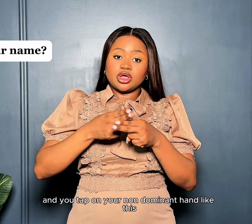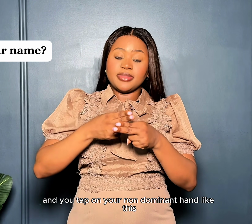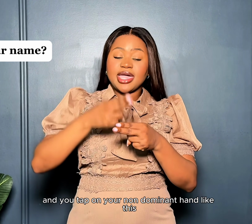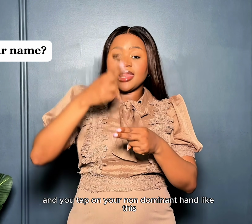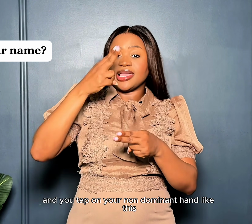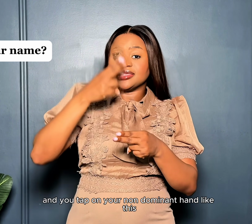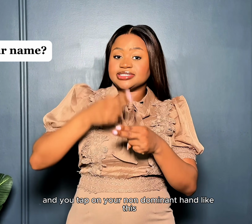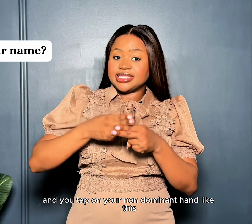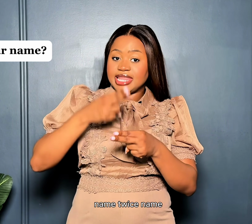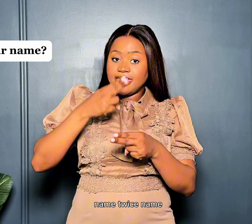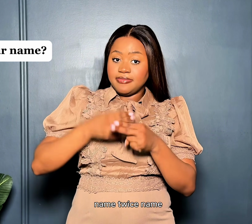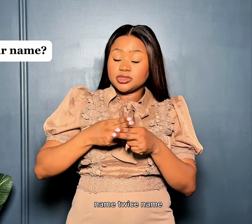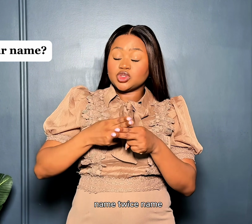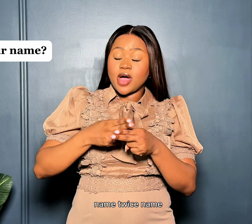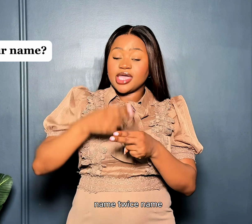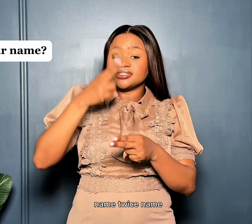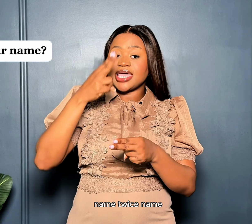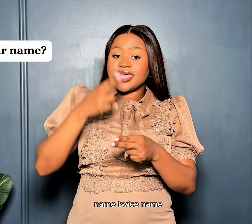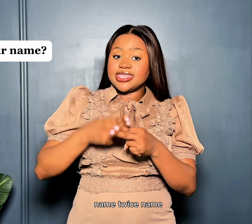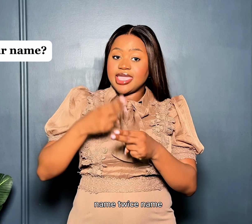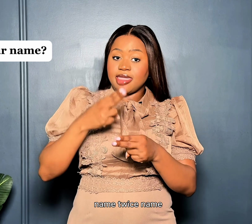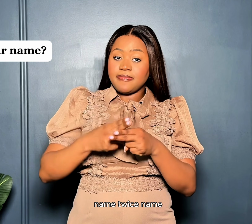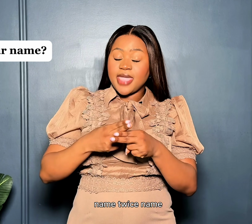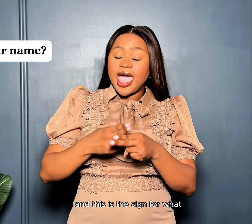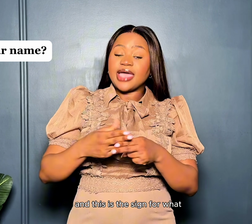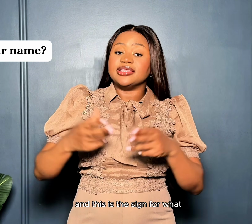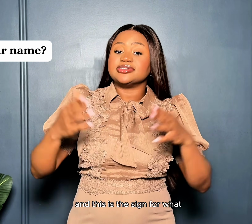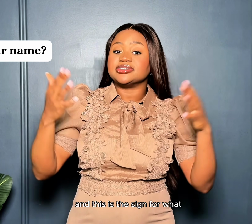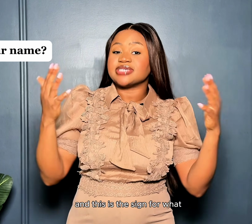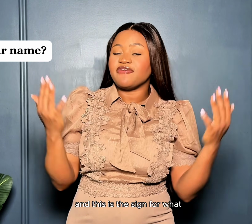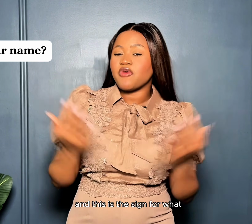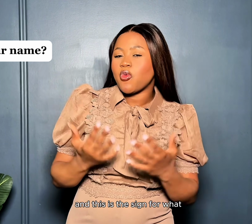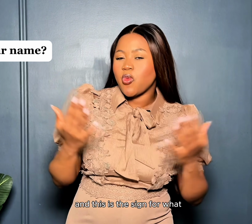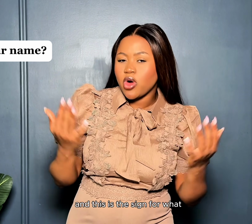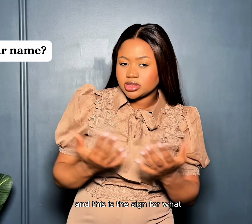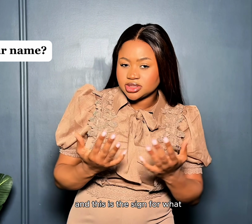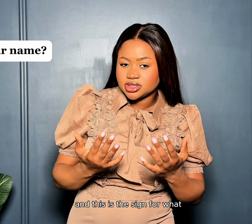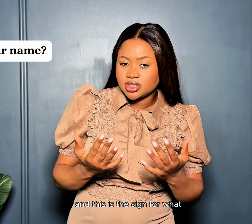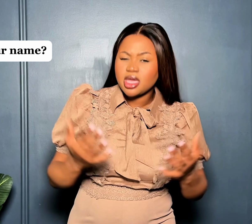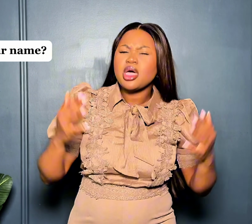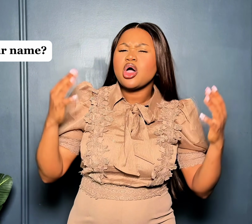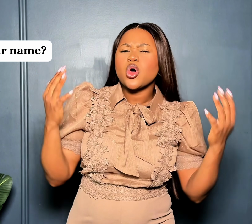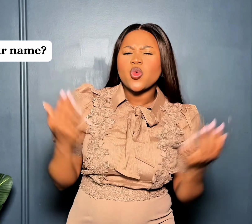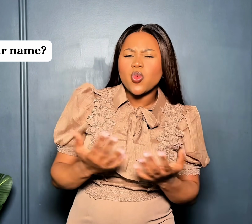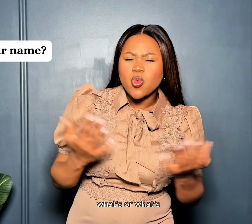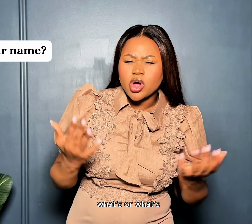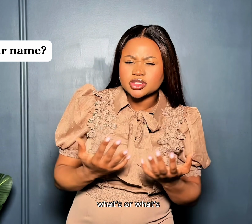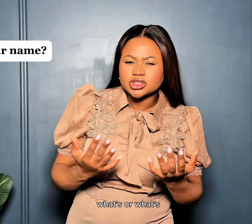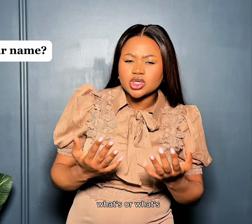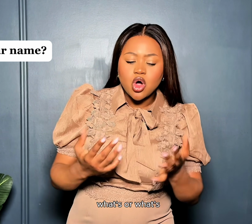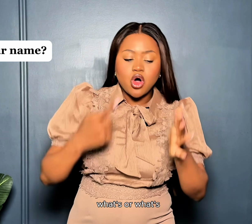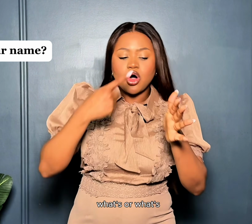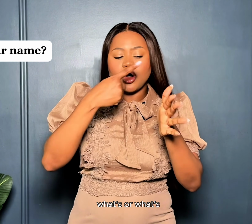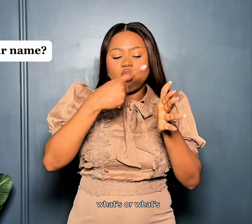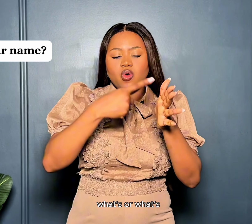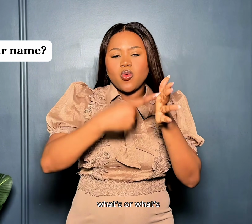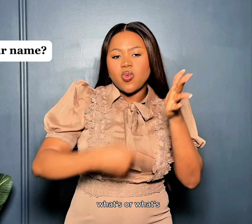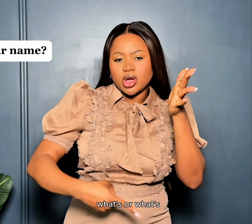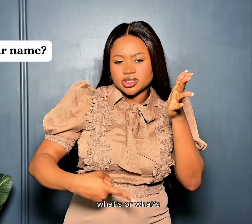non-dominant hand like this. Name twice. Name. And this is a sign for what. What or